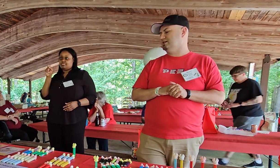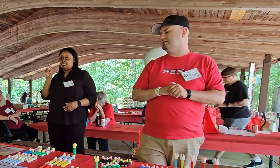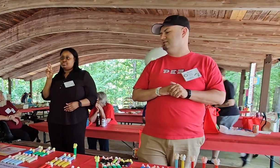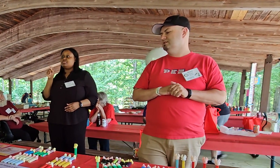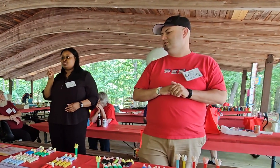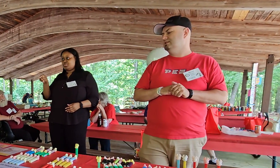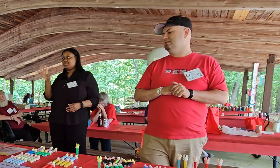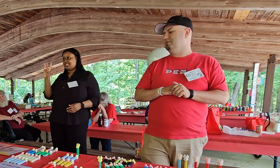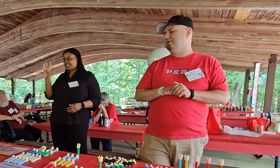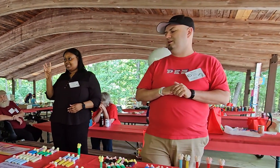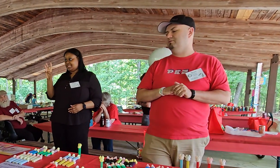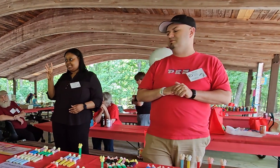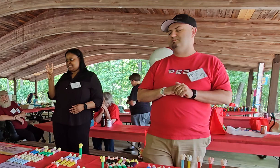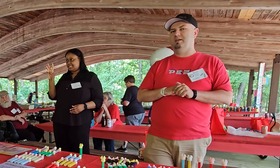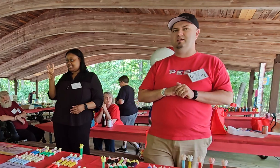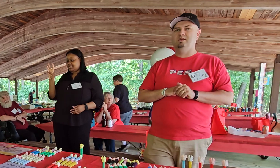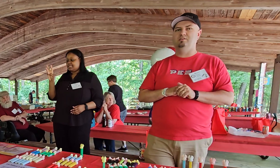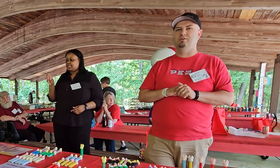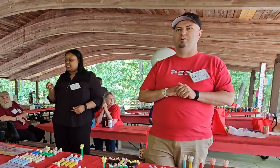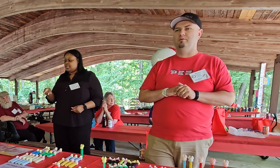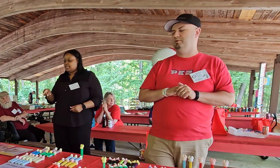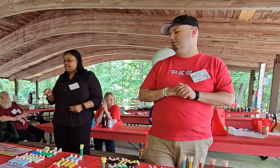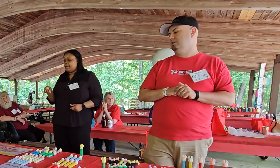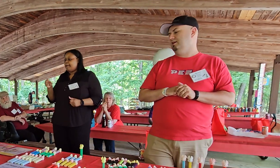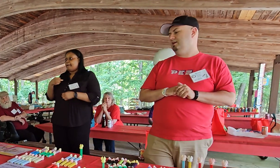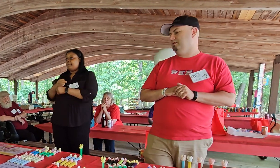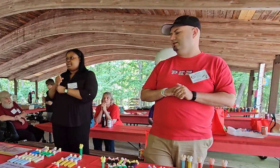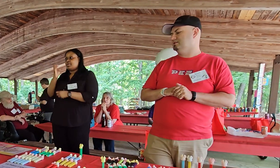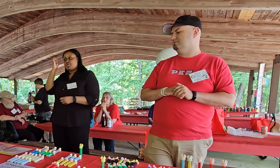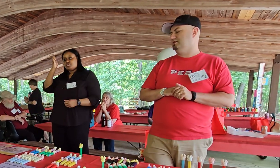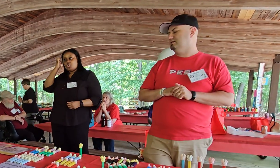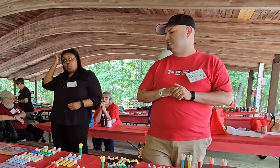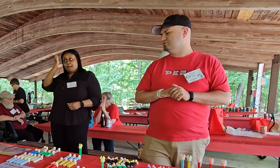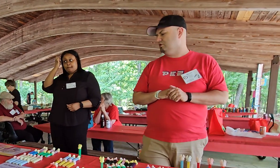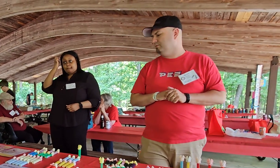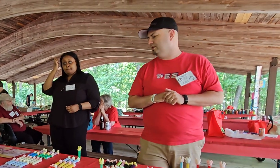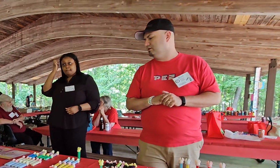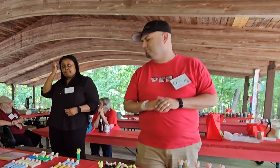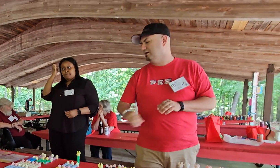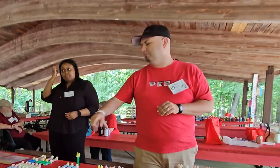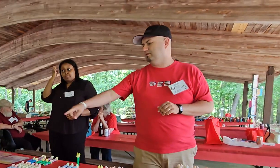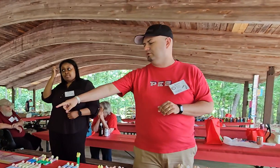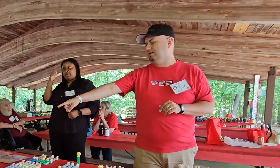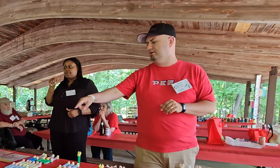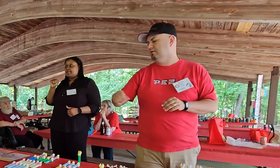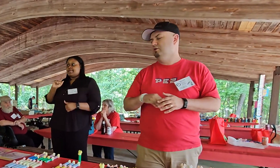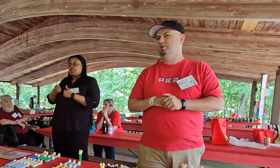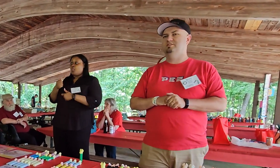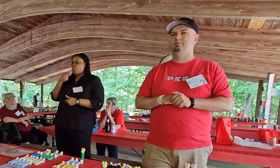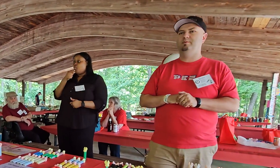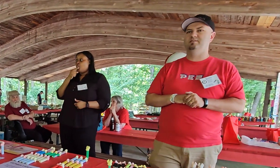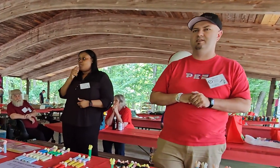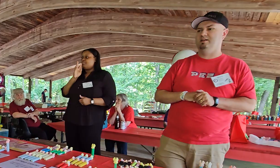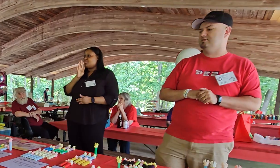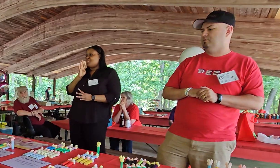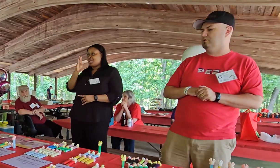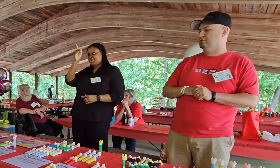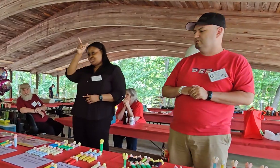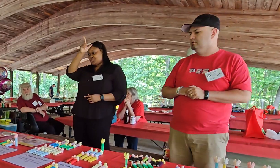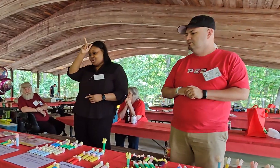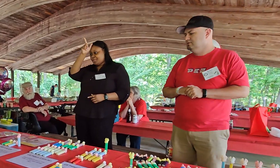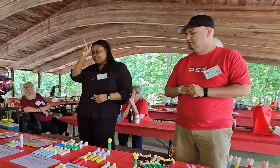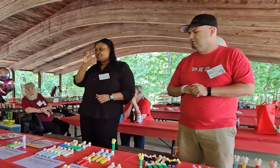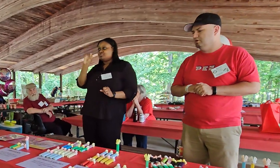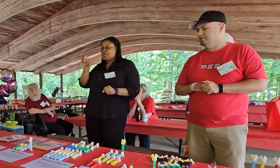2.6. The DBP was made in Europe, and anybody that speaks German could probably read what DBP stands